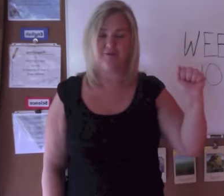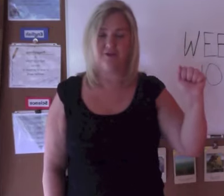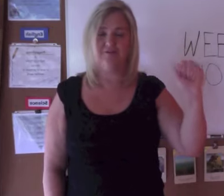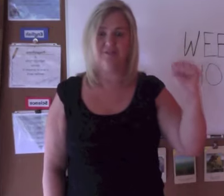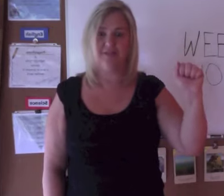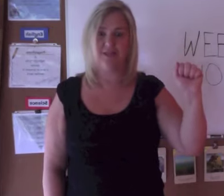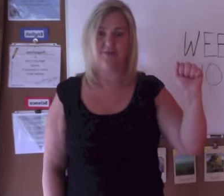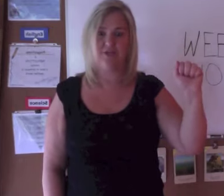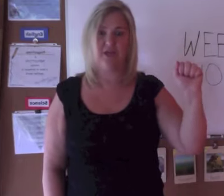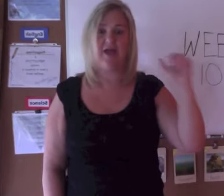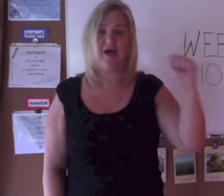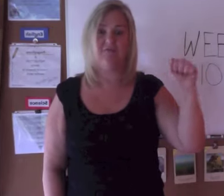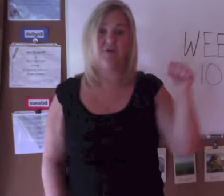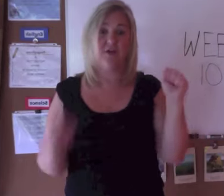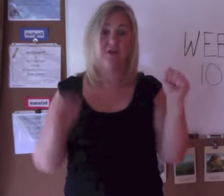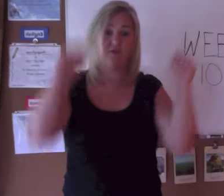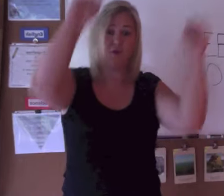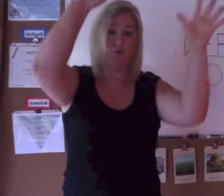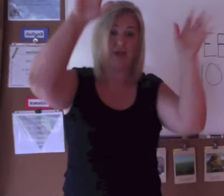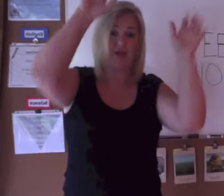Alfred, sign language A, Alfred the Great.